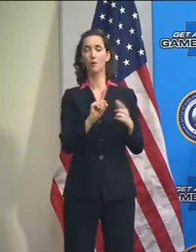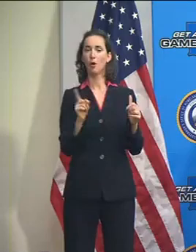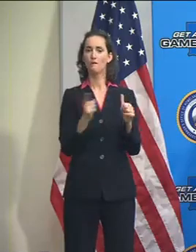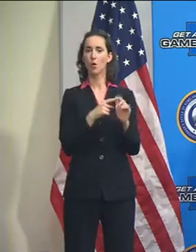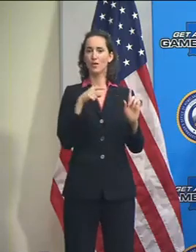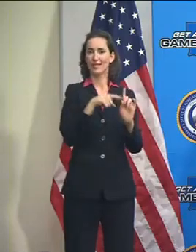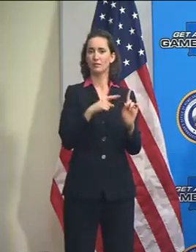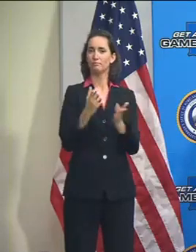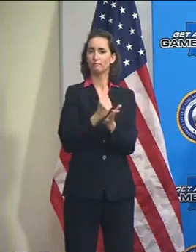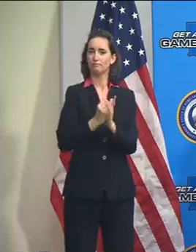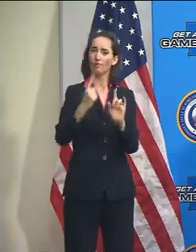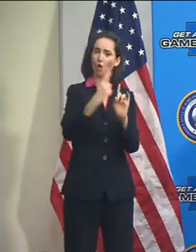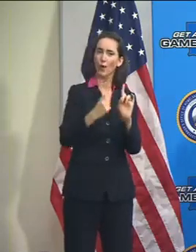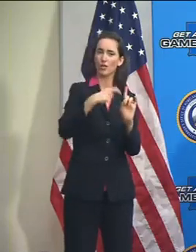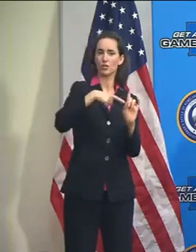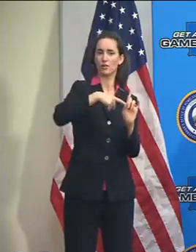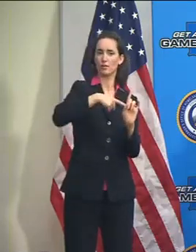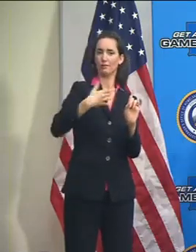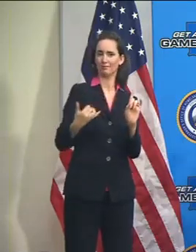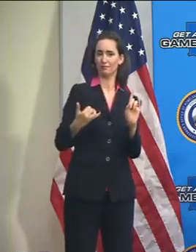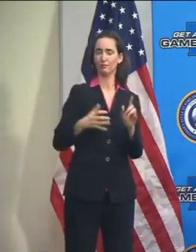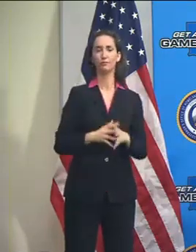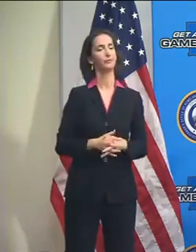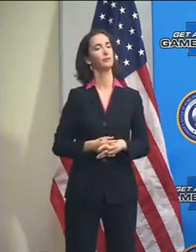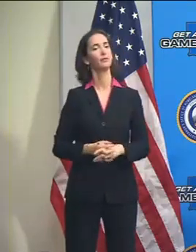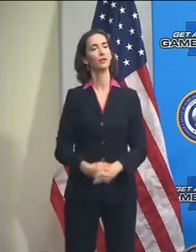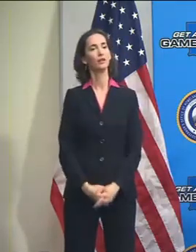his presentation.